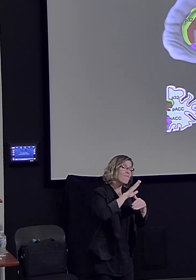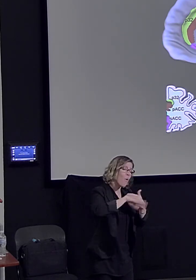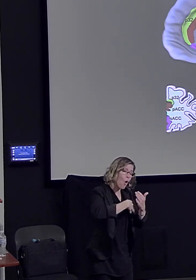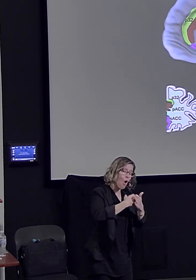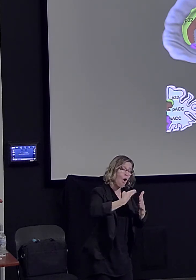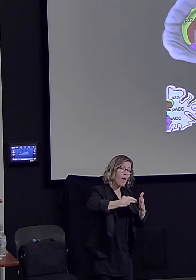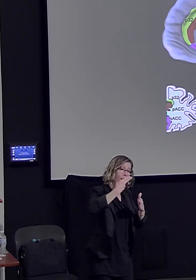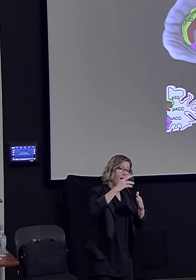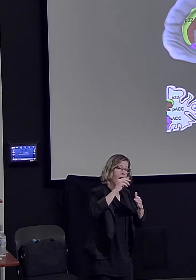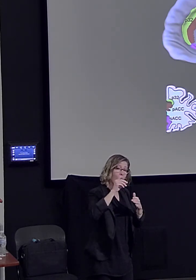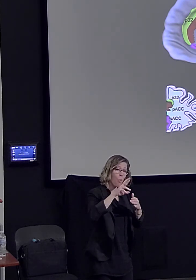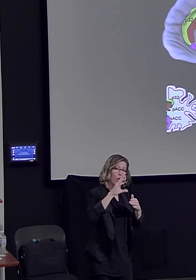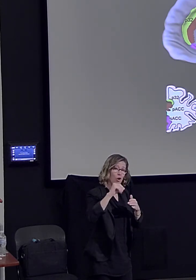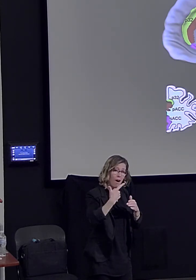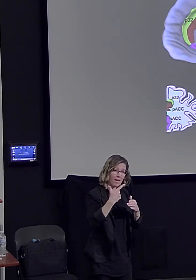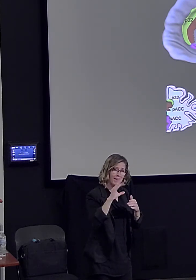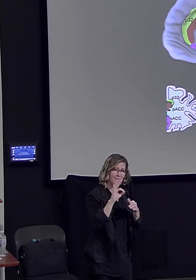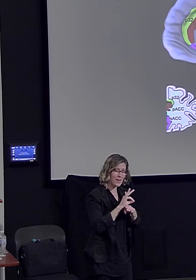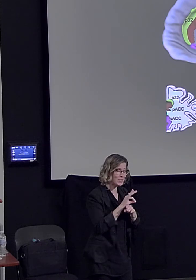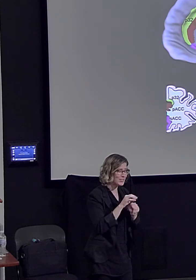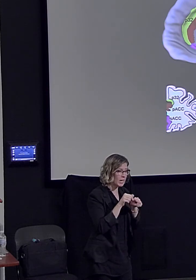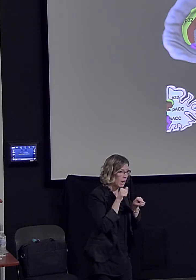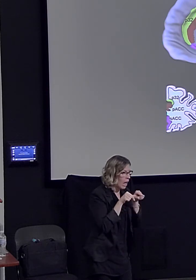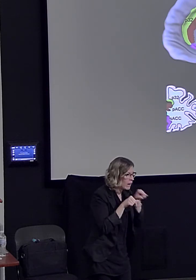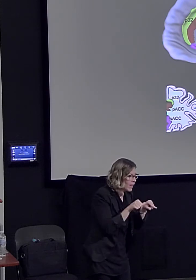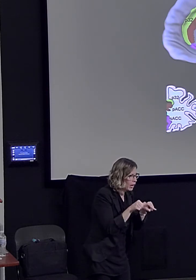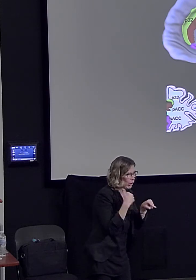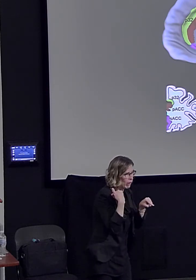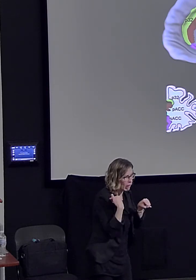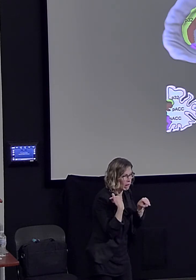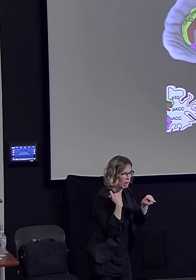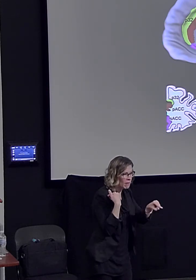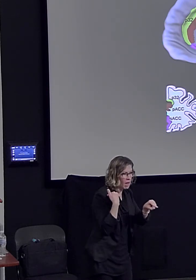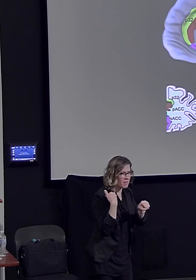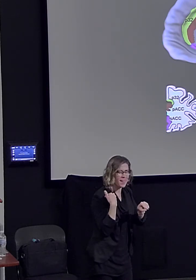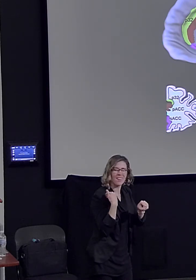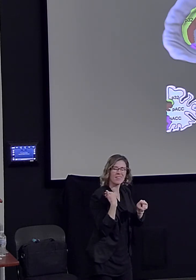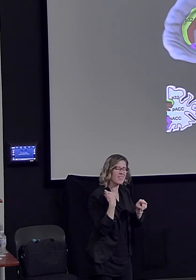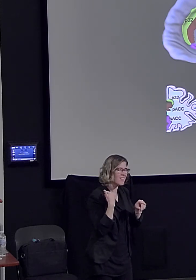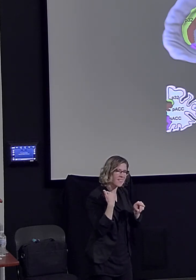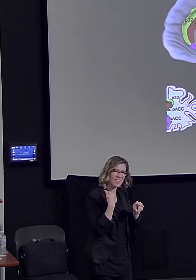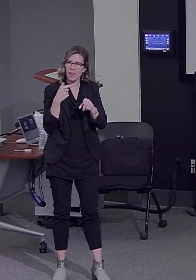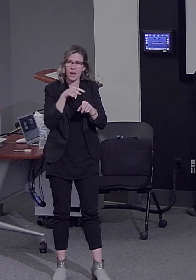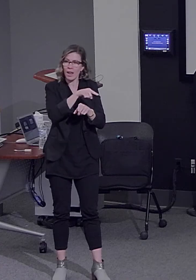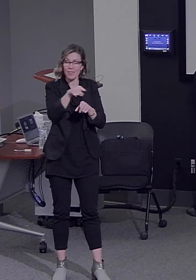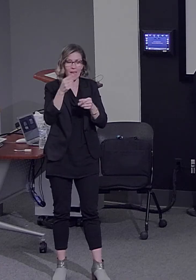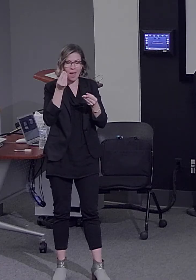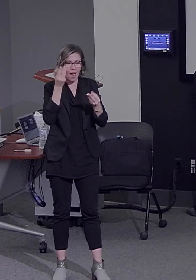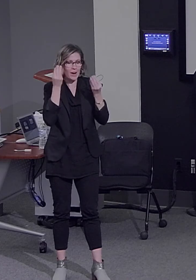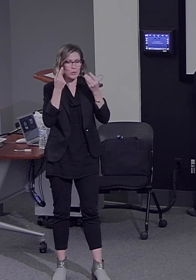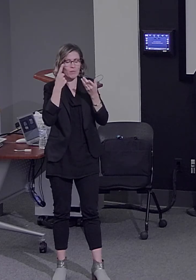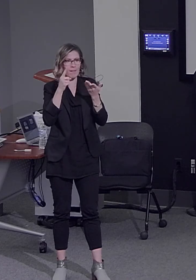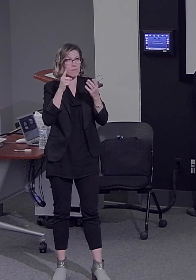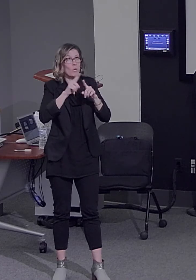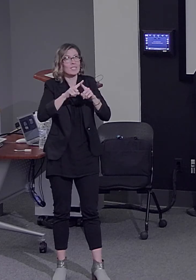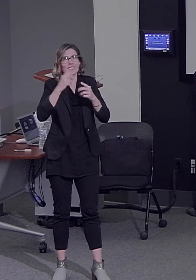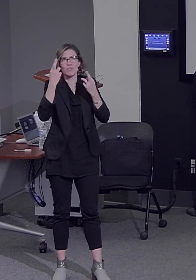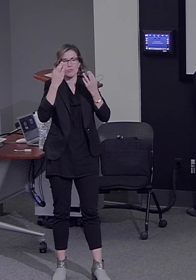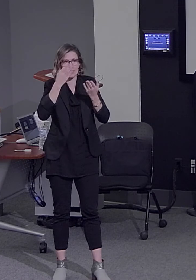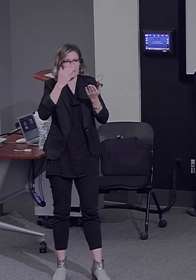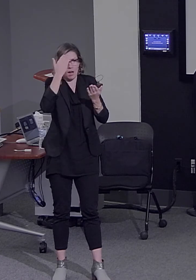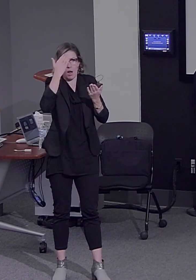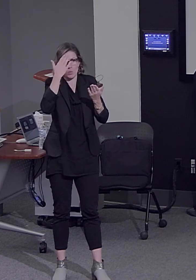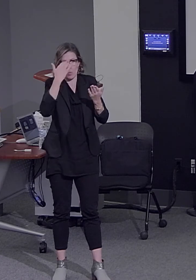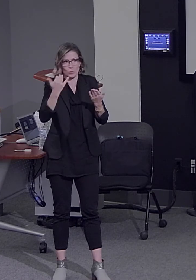cognitive function, which is not true, absolutely not. They are activated, God knows why. For pain, I show you because we